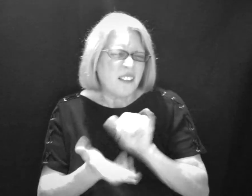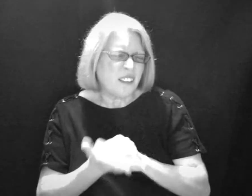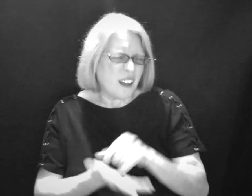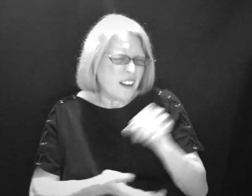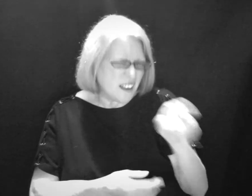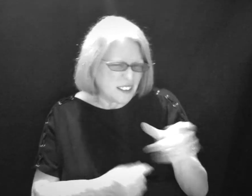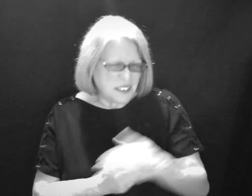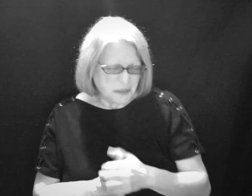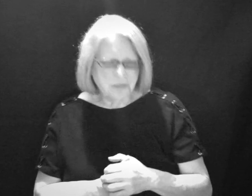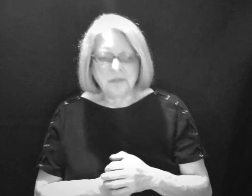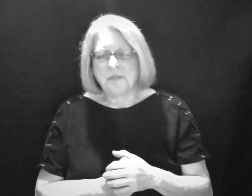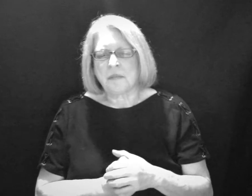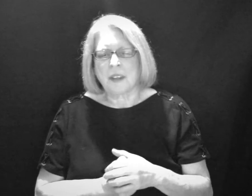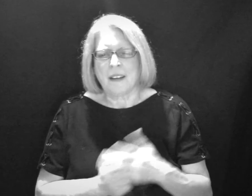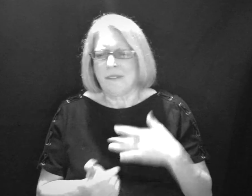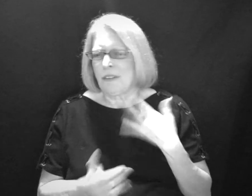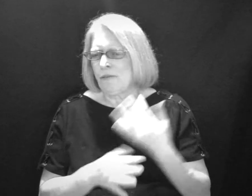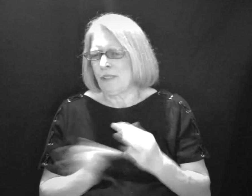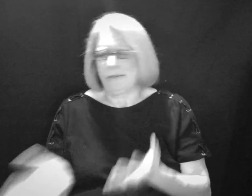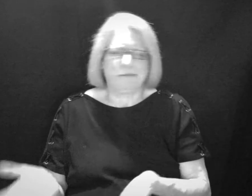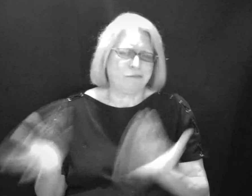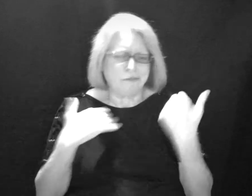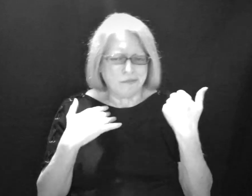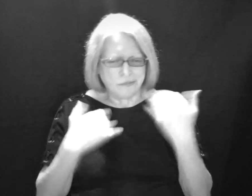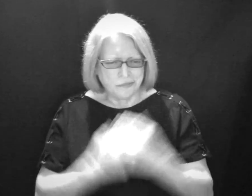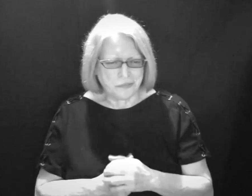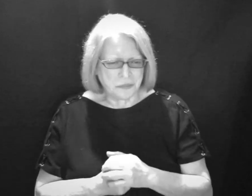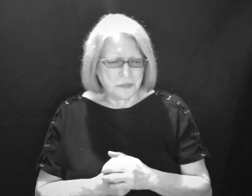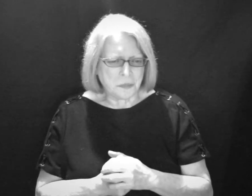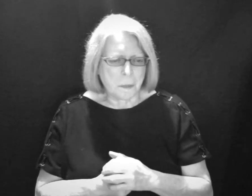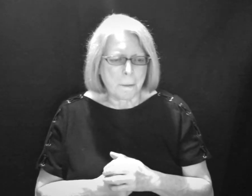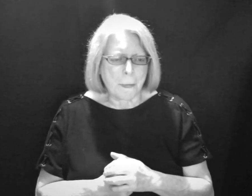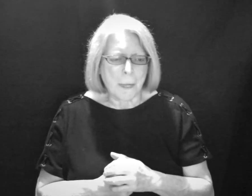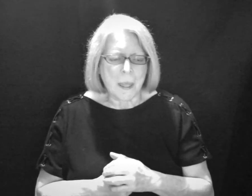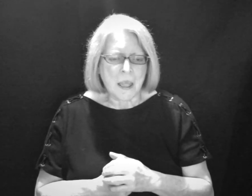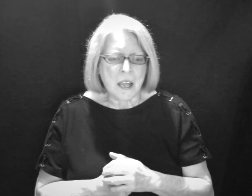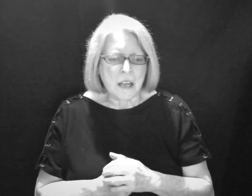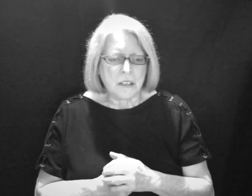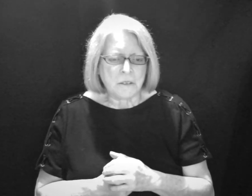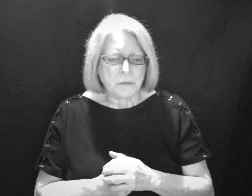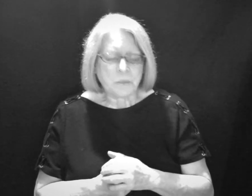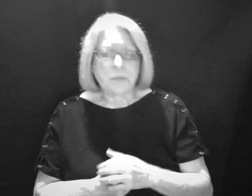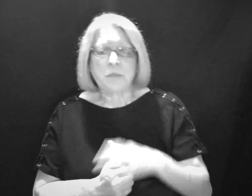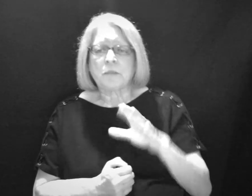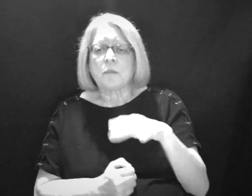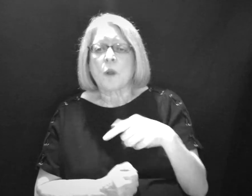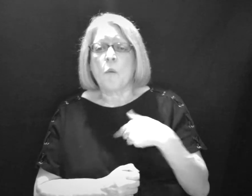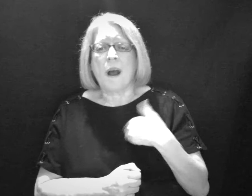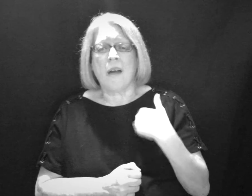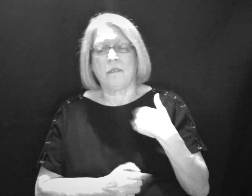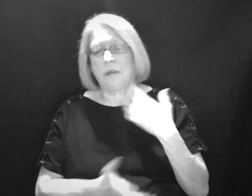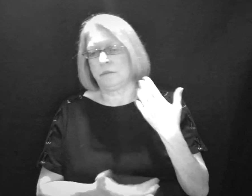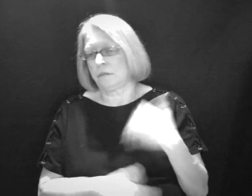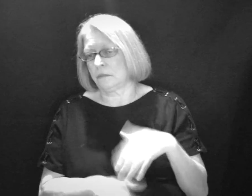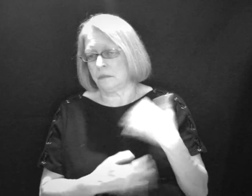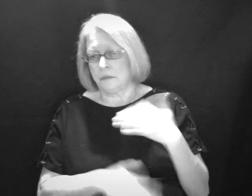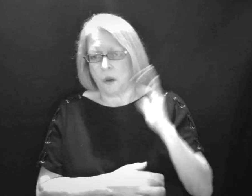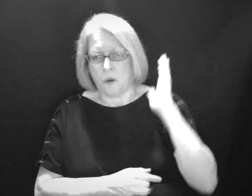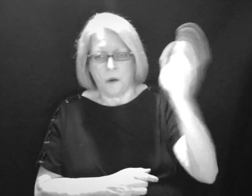called. This is called About-Text. So we're going to create a new Google font, and we're going to name this